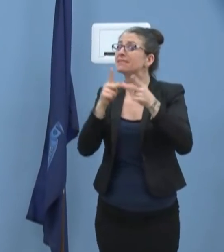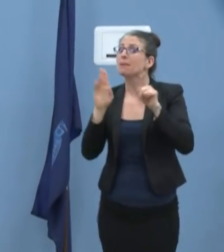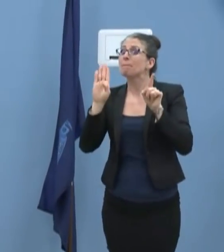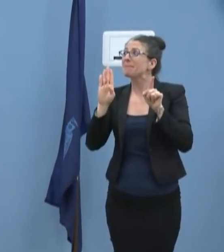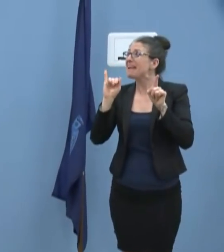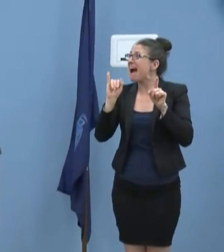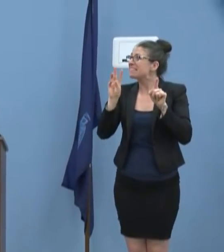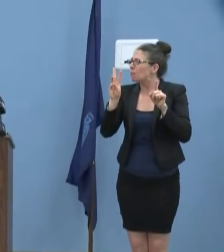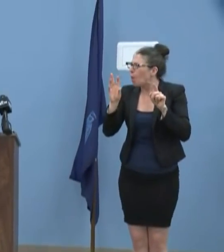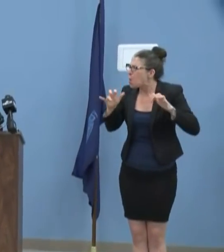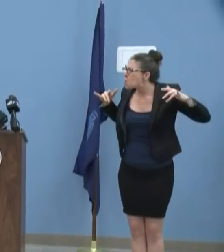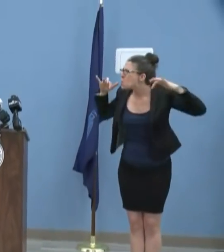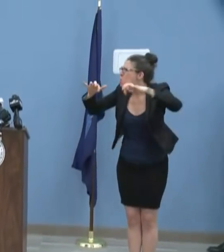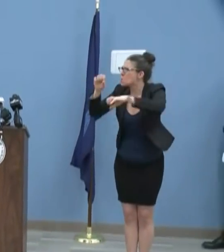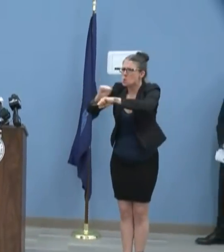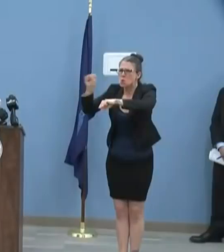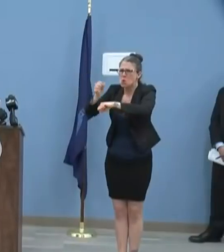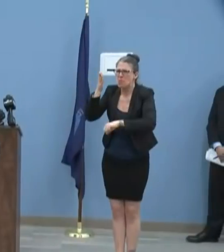numbers? What are your thoughts on that?